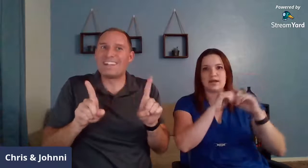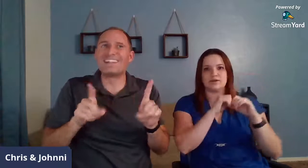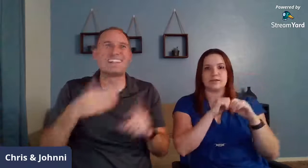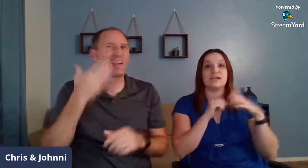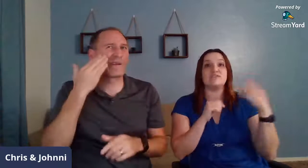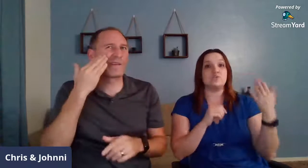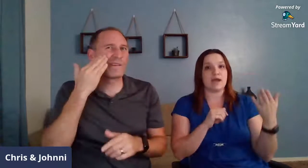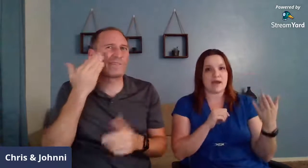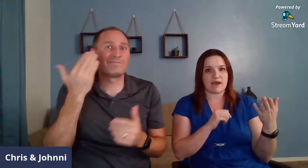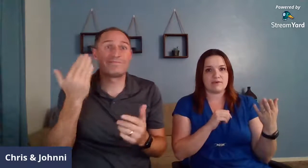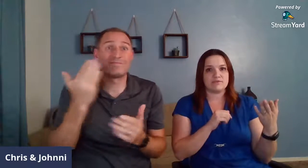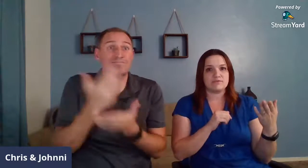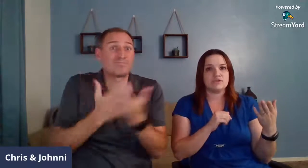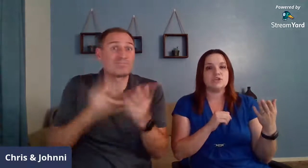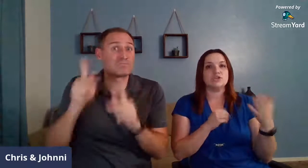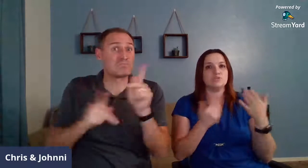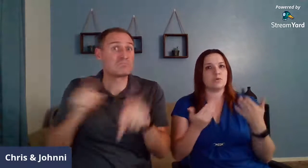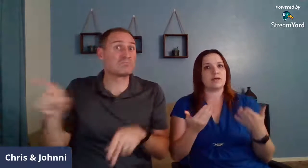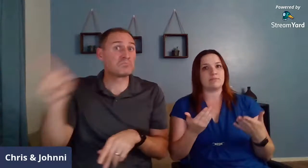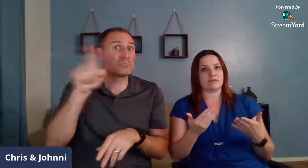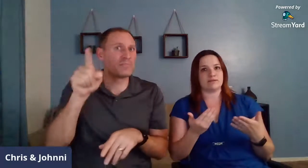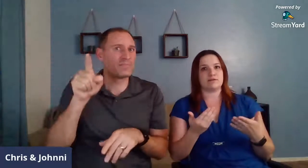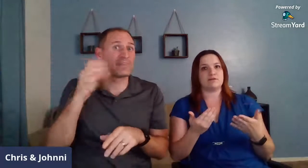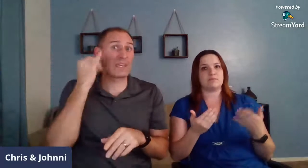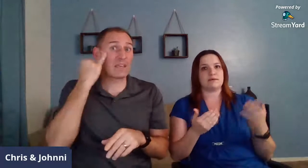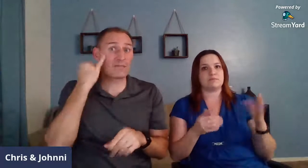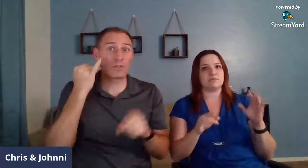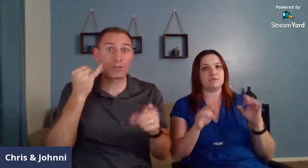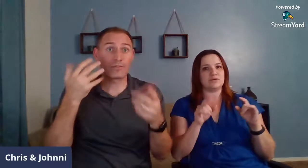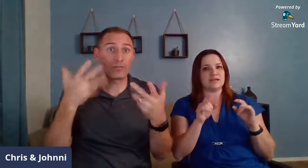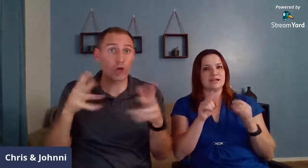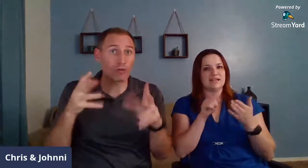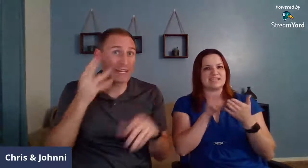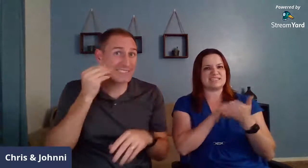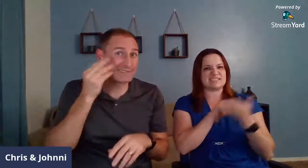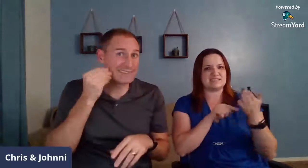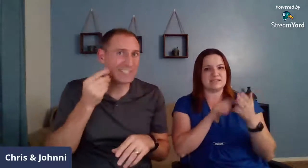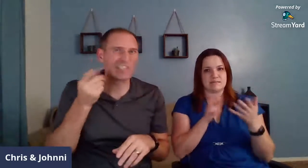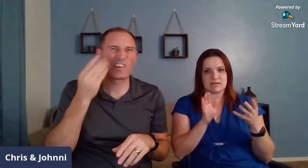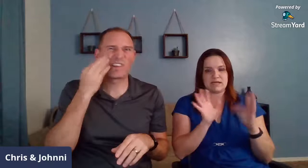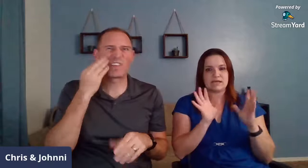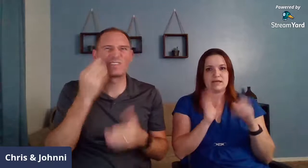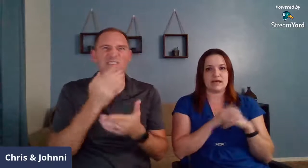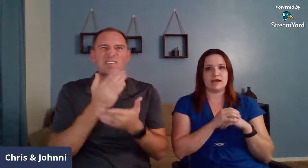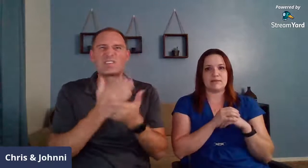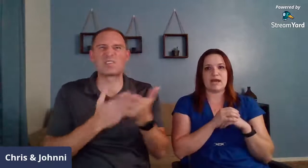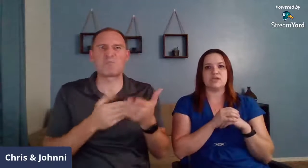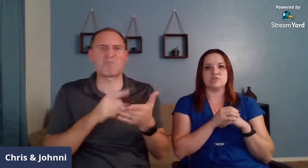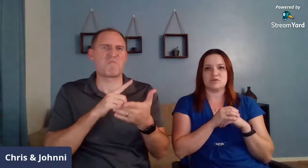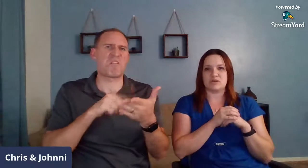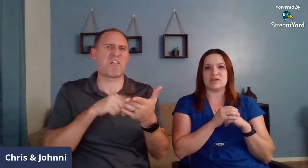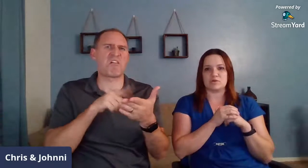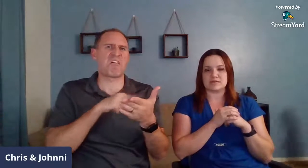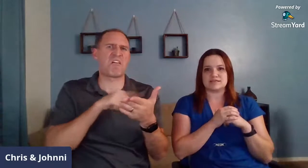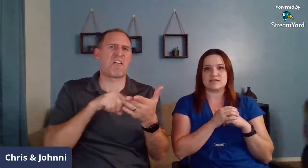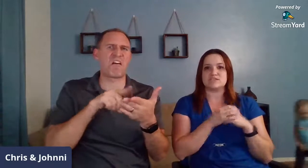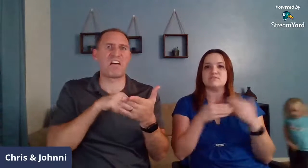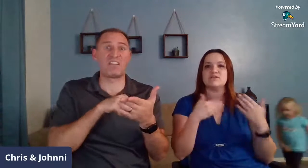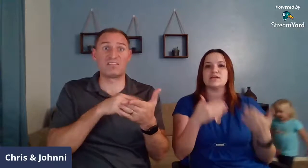out there. If you have, you know what I mean by people who can kind of like nitpick at you and criticize. So be very